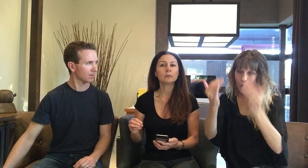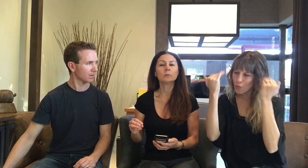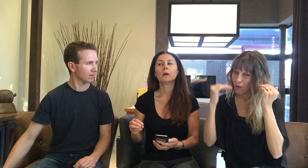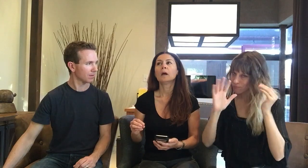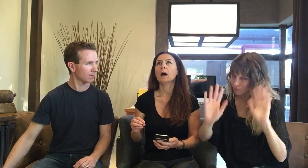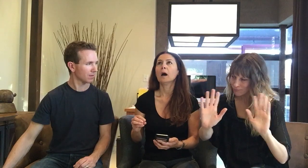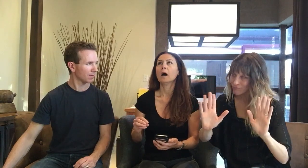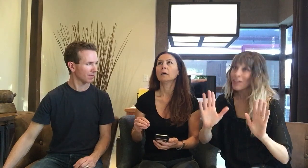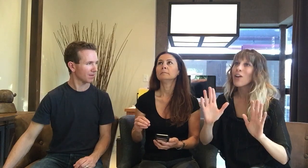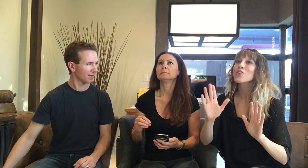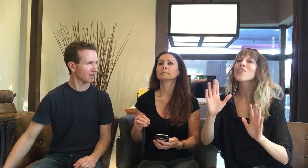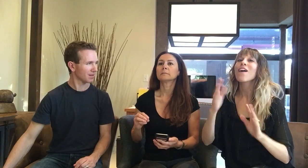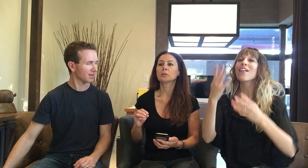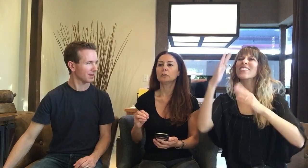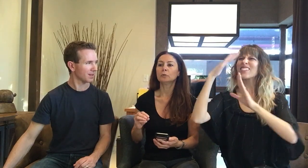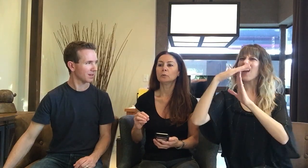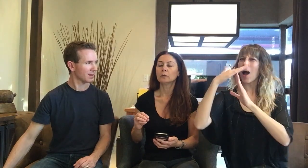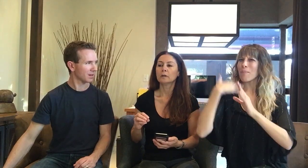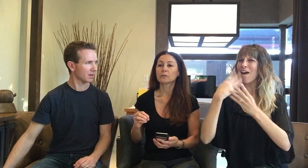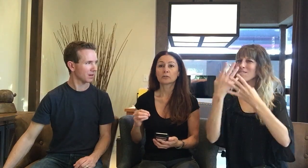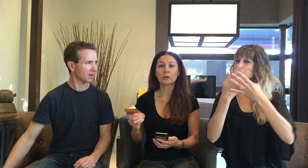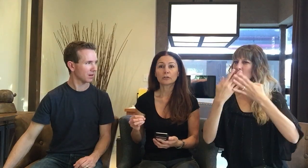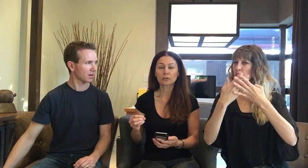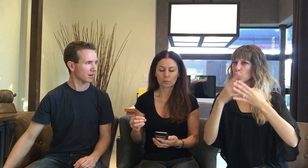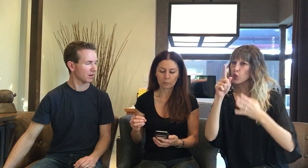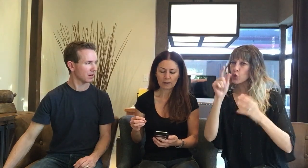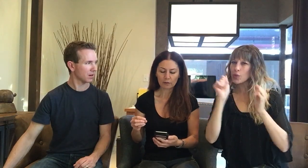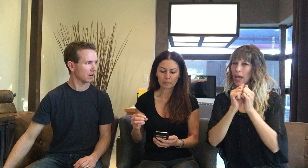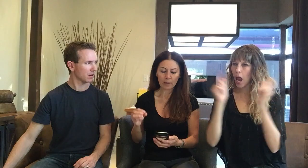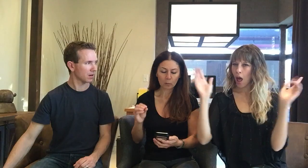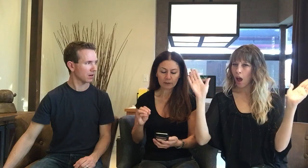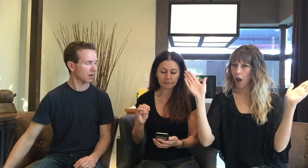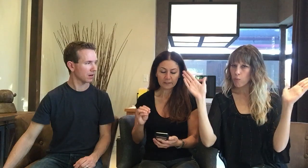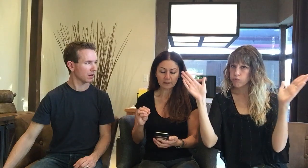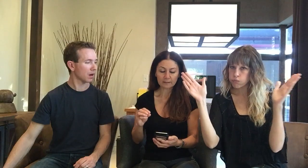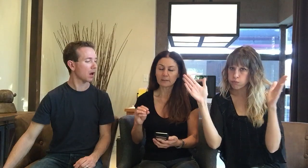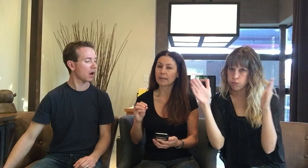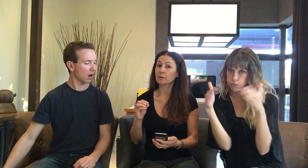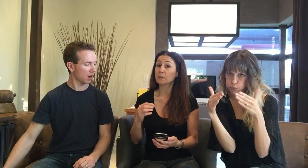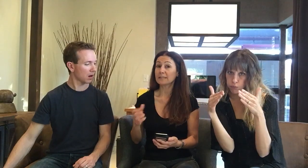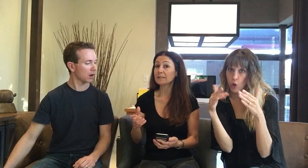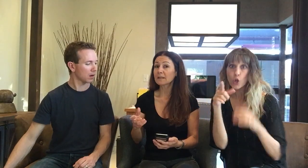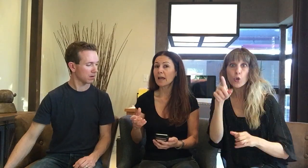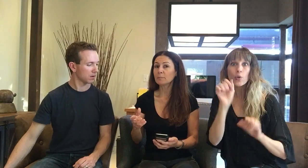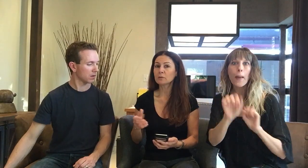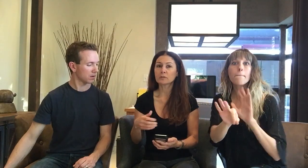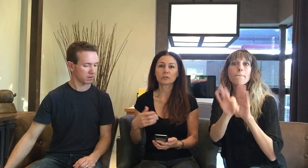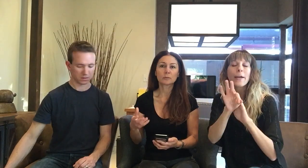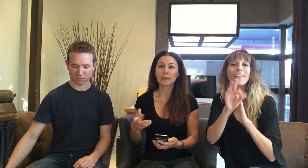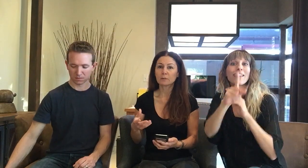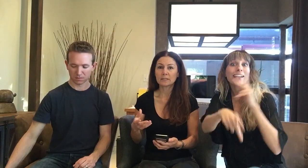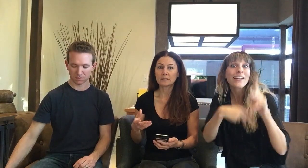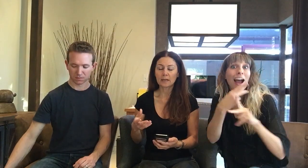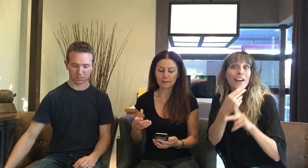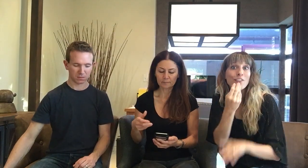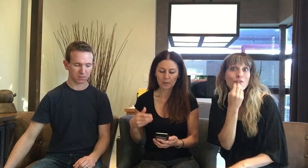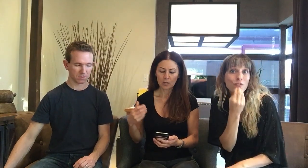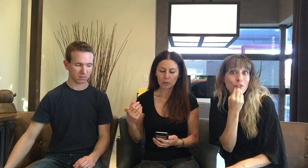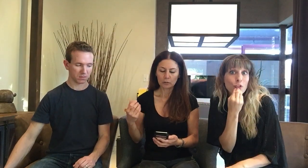you to search, whether by one field, like cuisine type, you can search by cuisine type. You